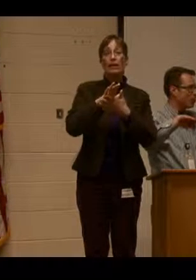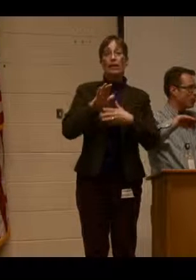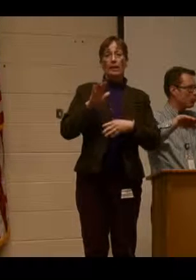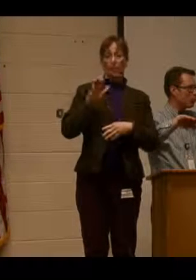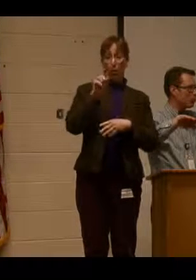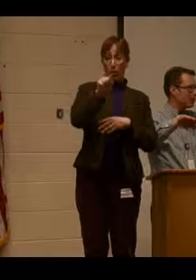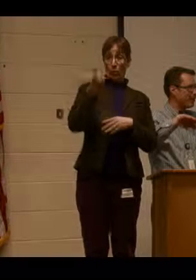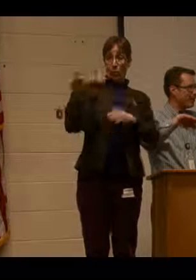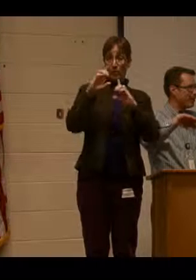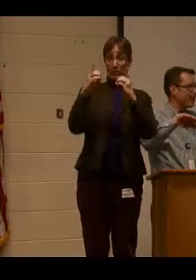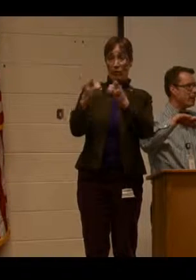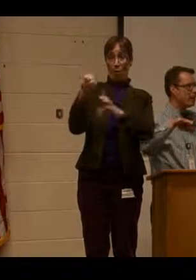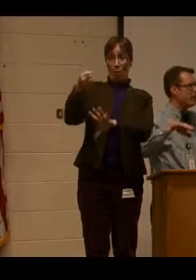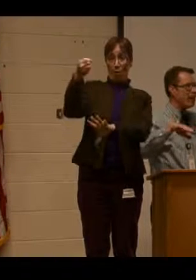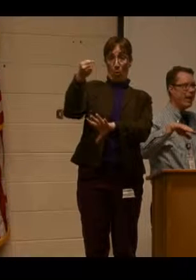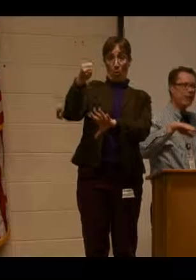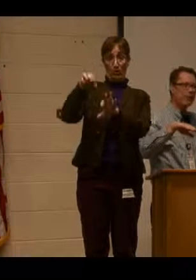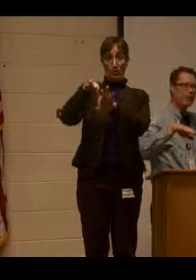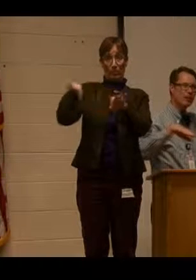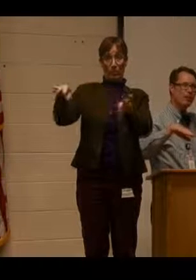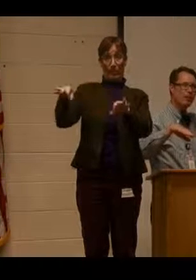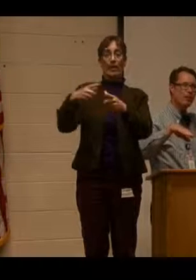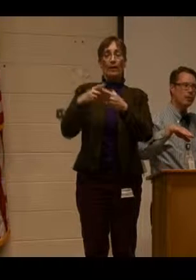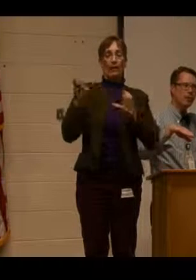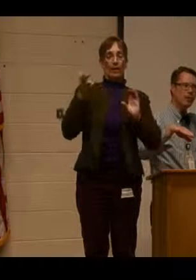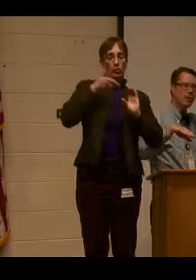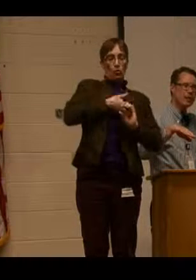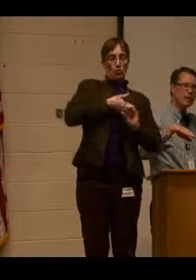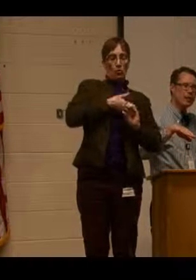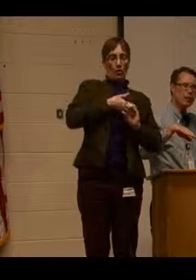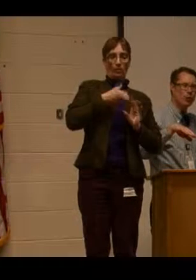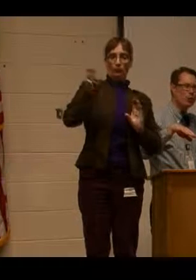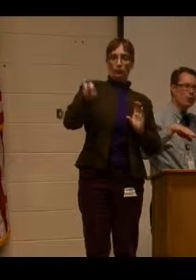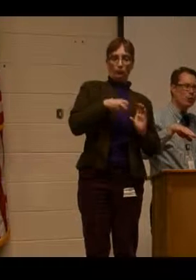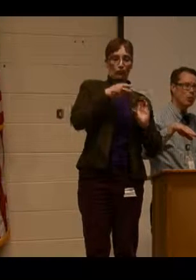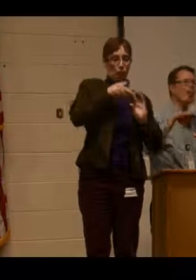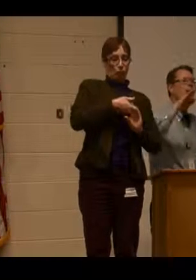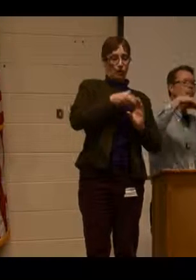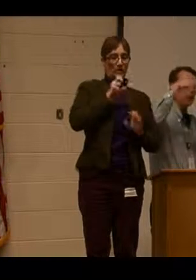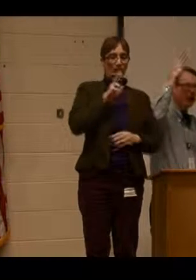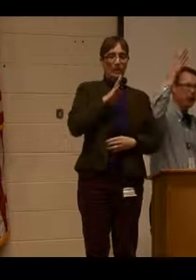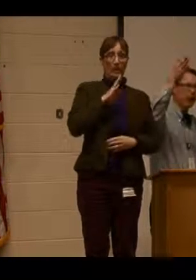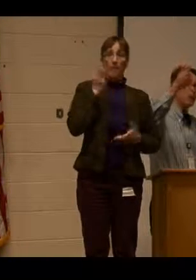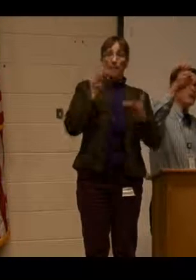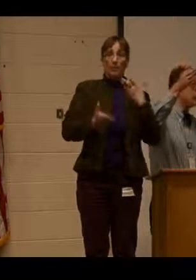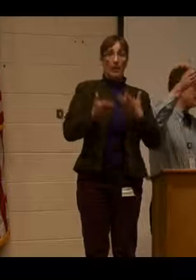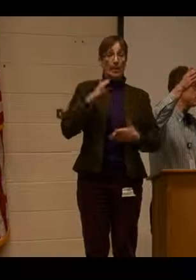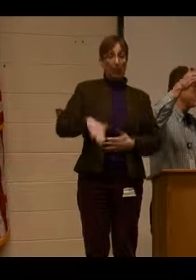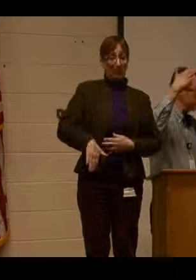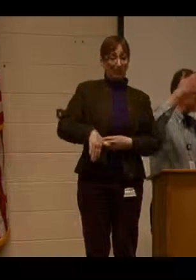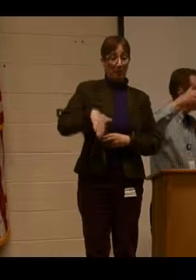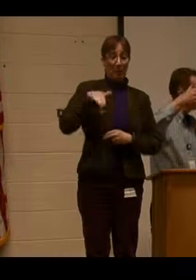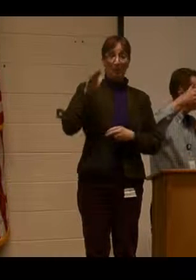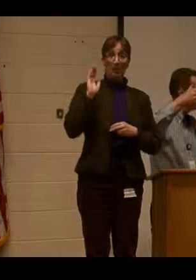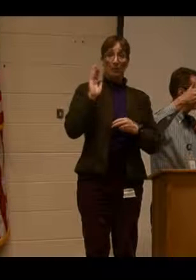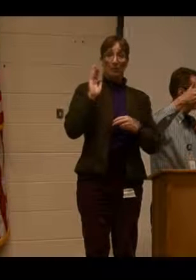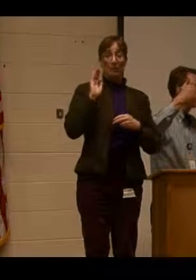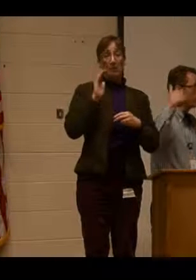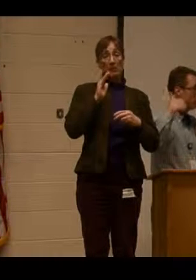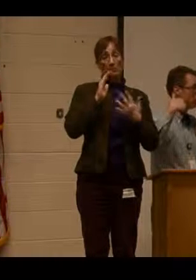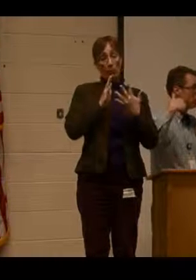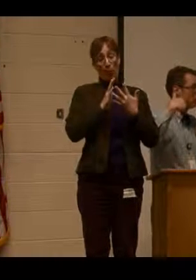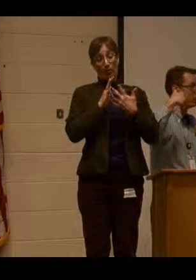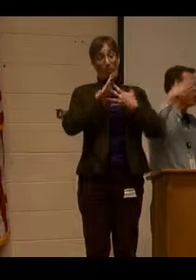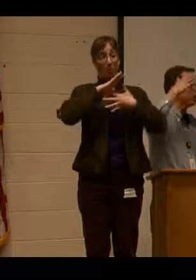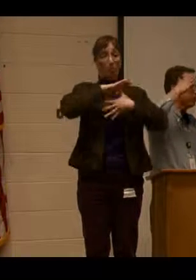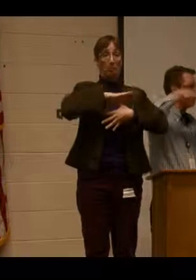not have come to CSDB through high school, but they are receiving transition services from us, the 18 to